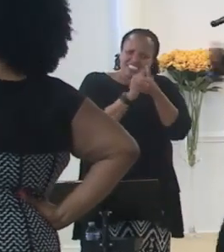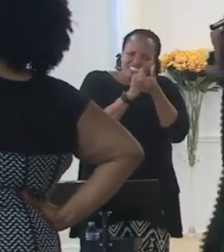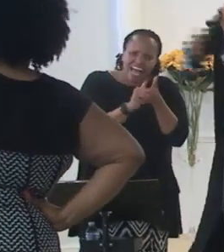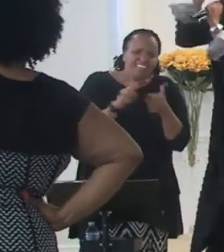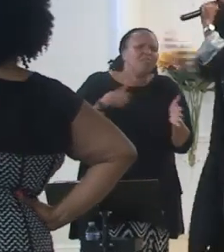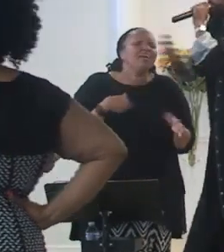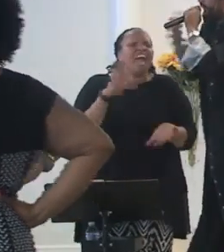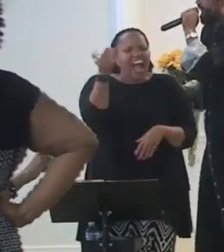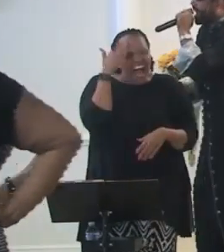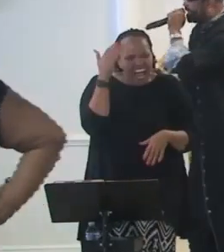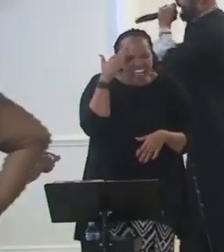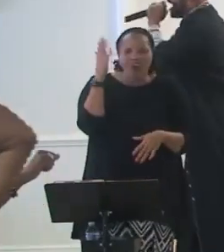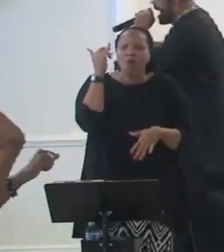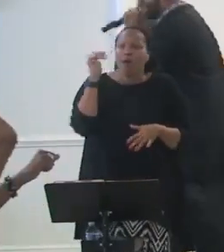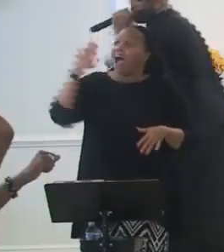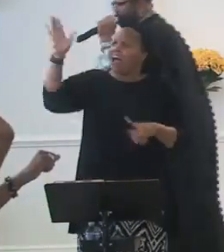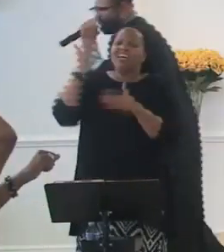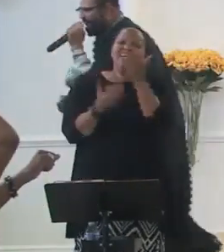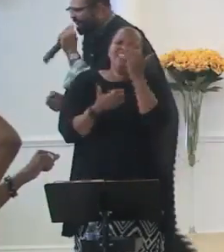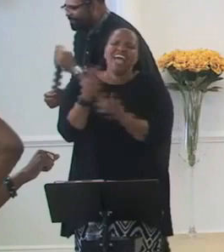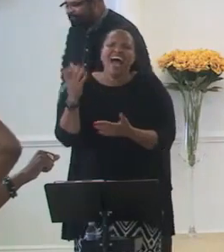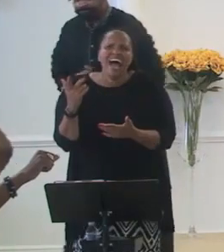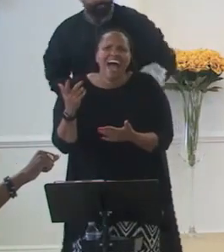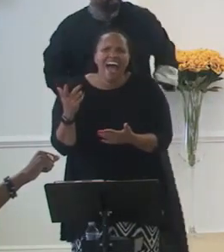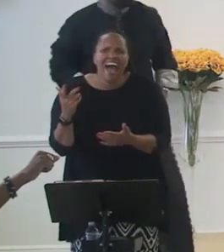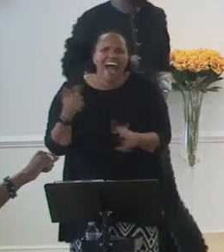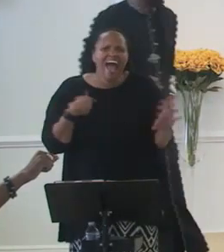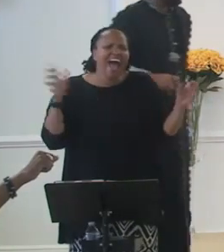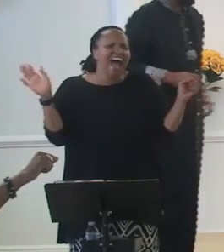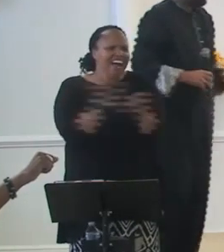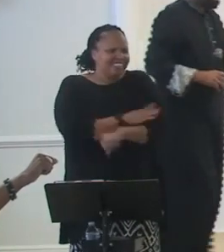So I know by his hands I am fed.